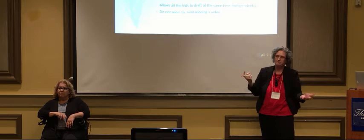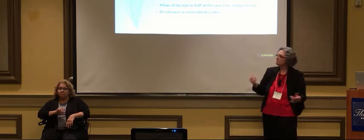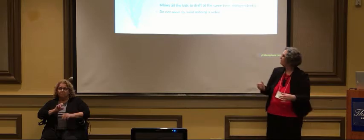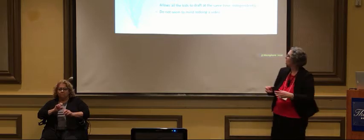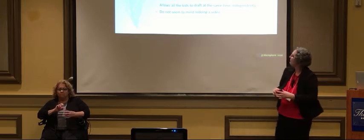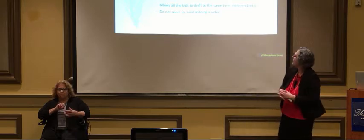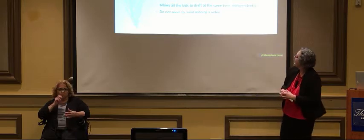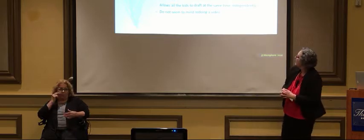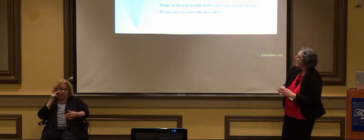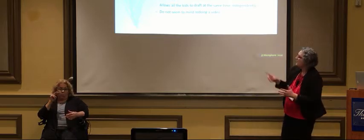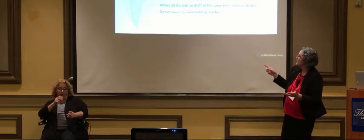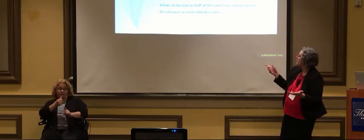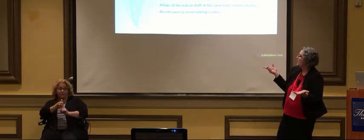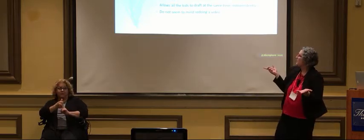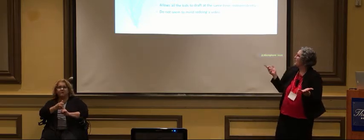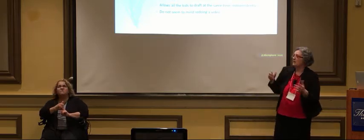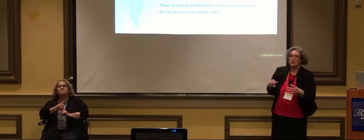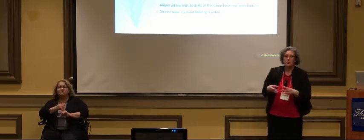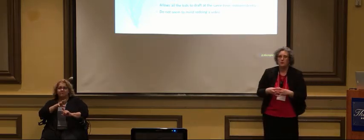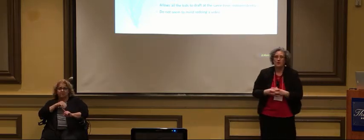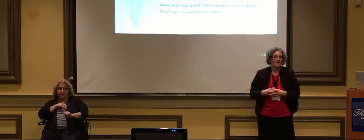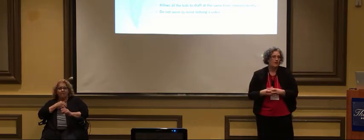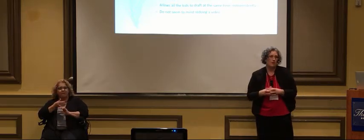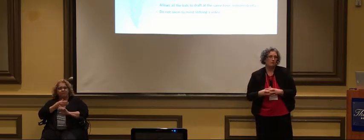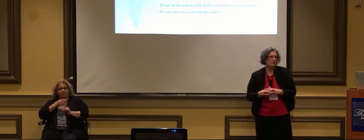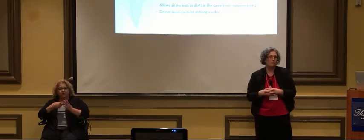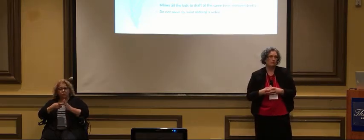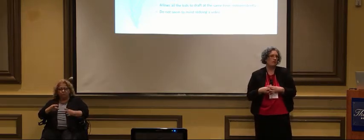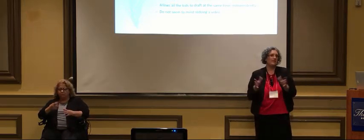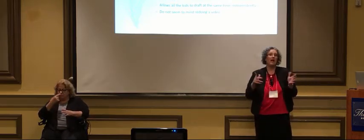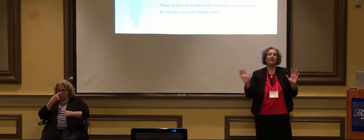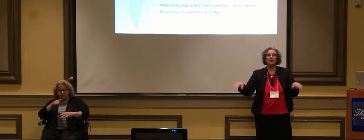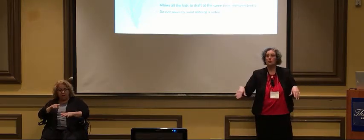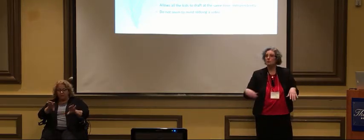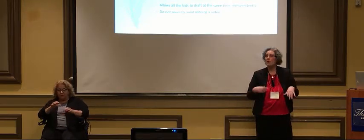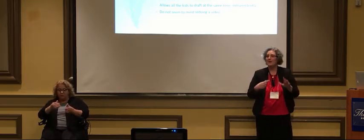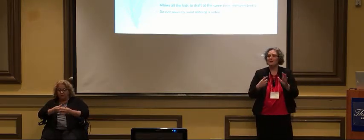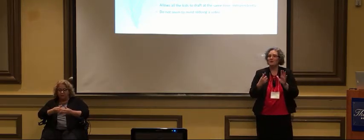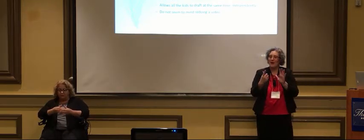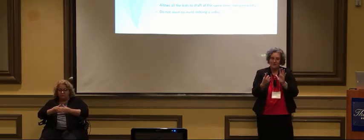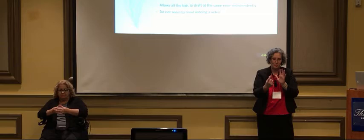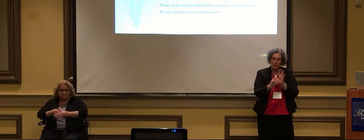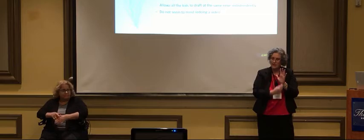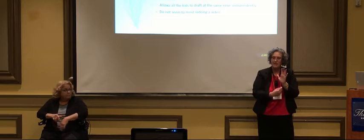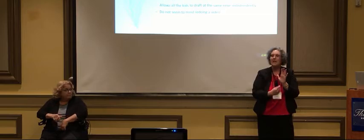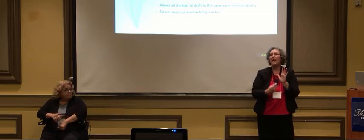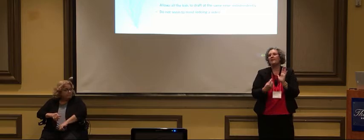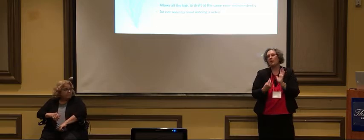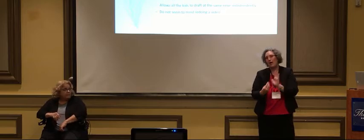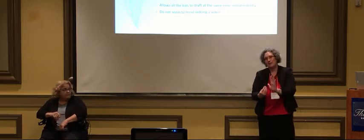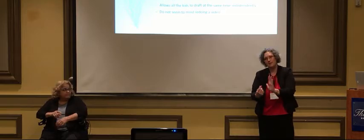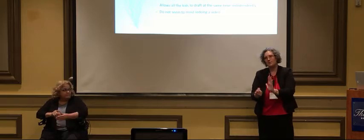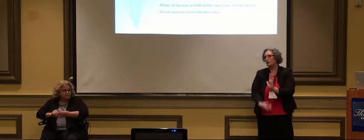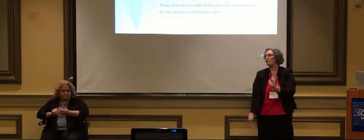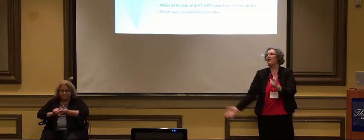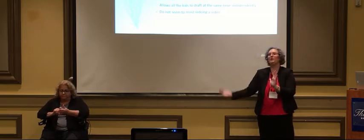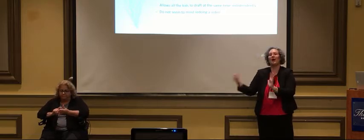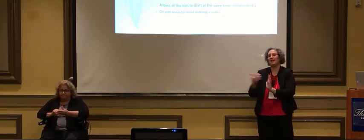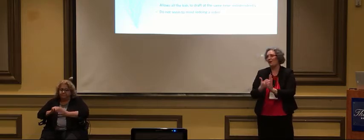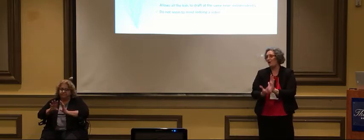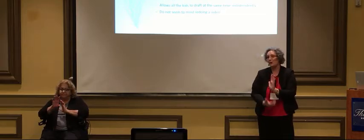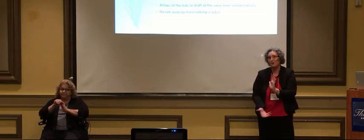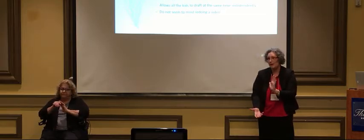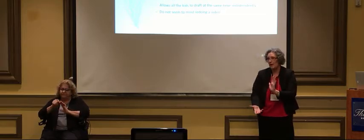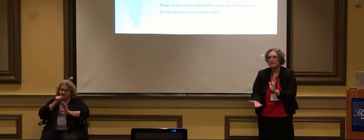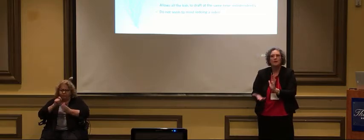you. And they do not mind redoing a video. It's not like you have them print it and then are asking them to